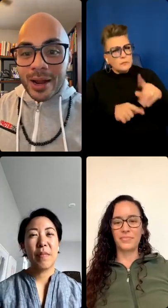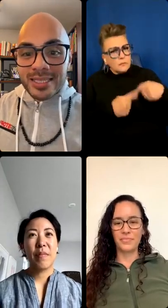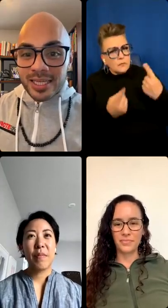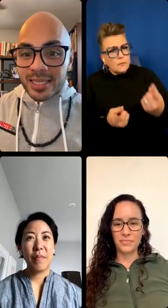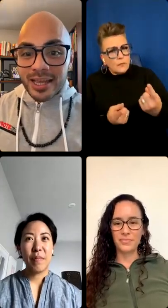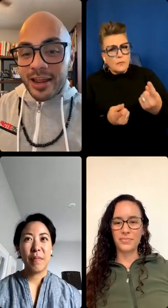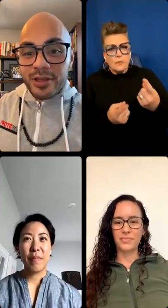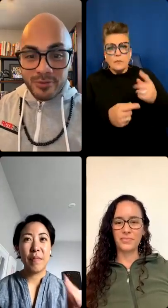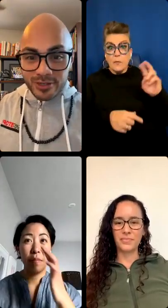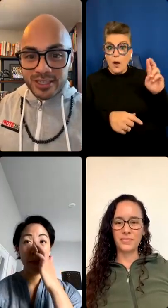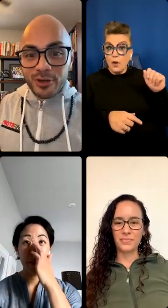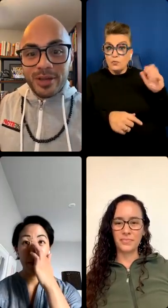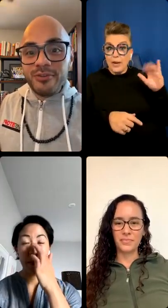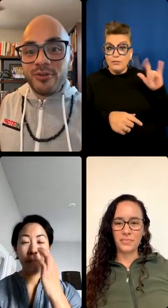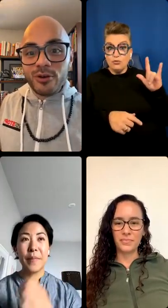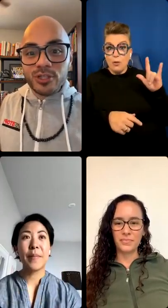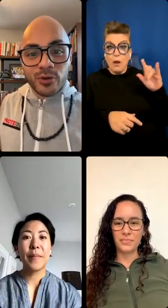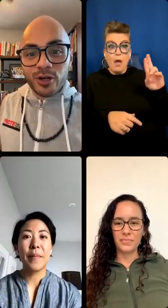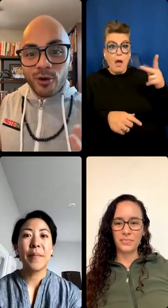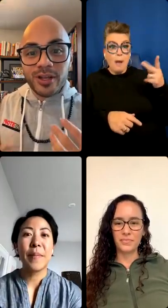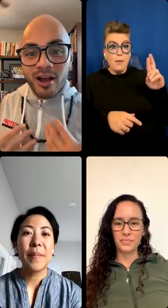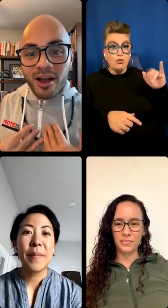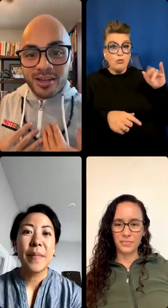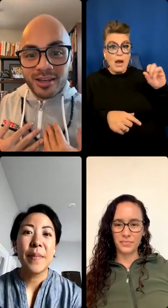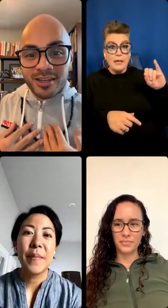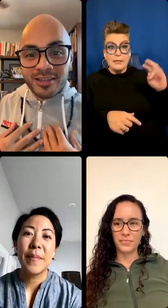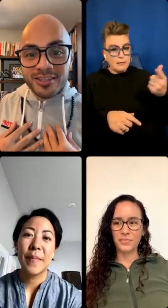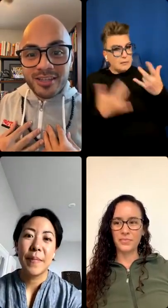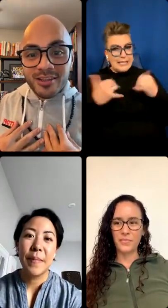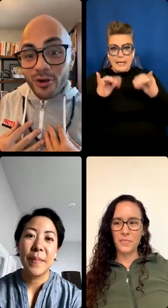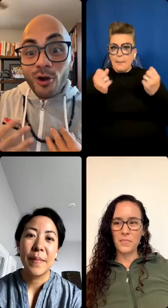racial uprising, and I think there's still many folks who are going